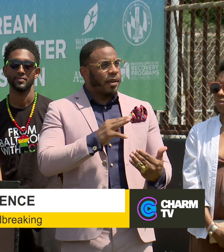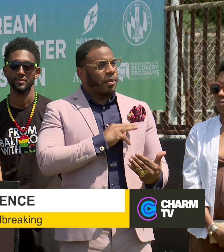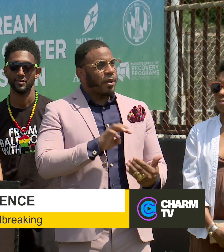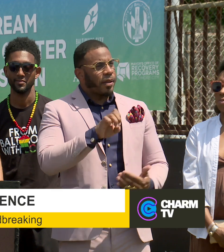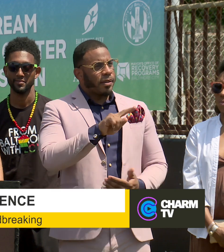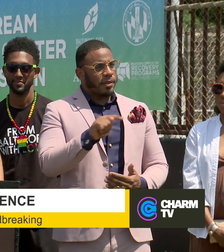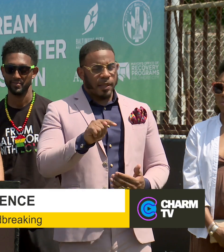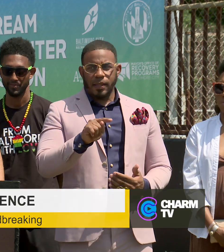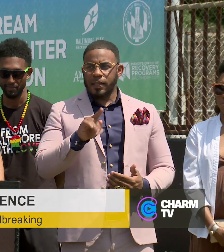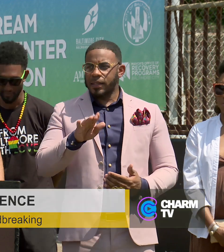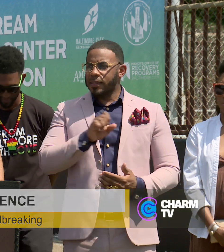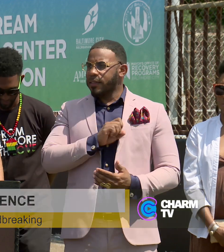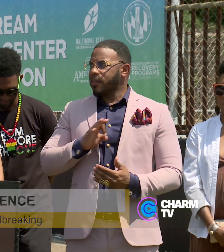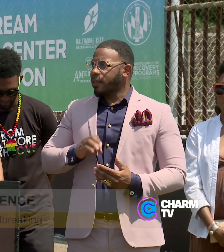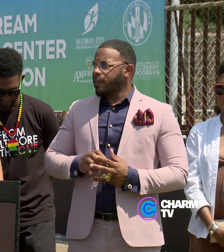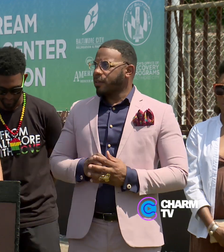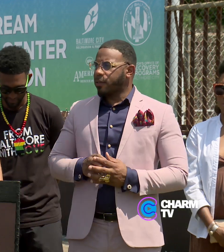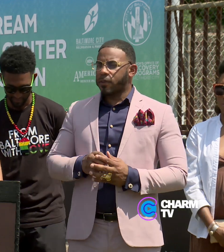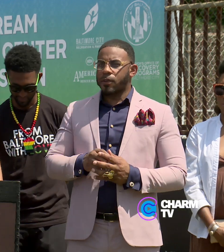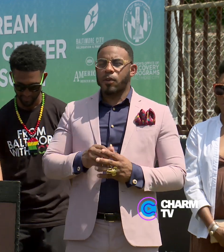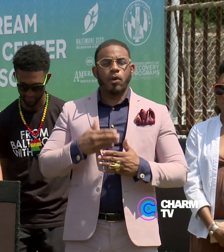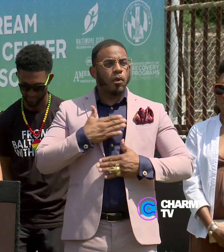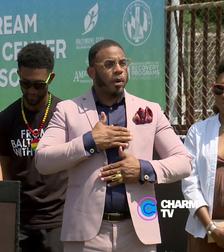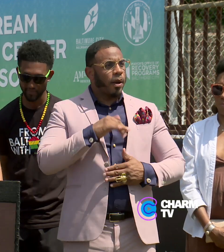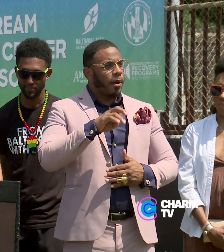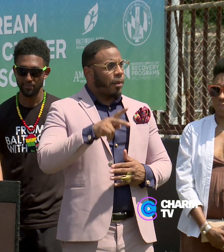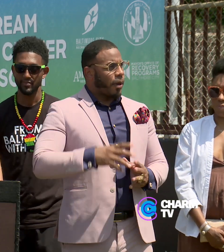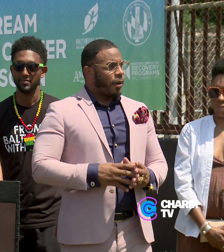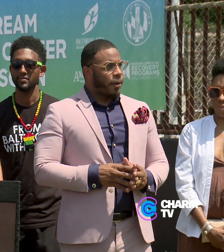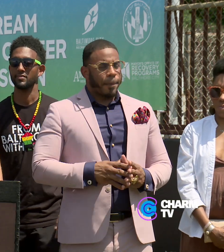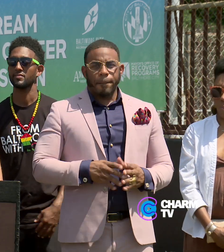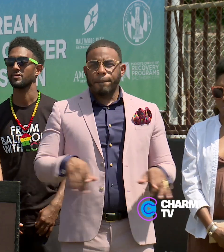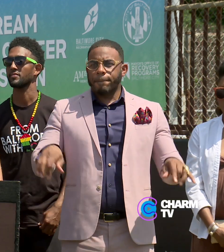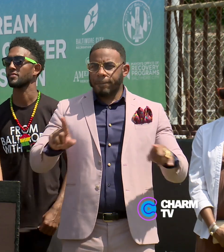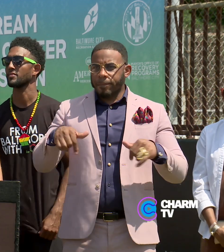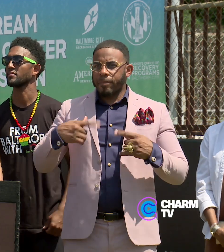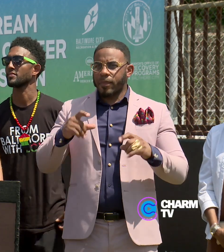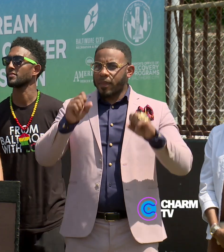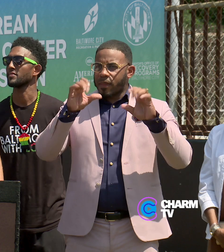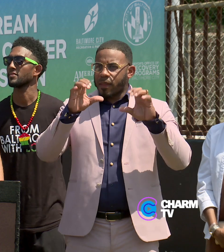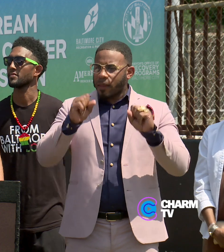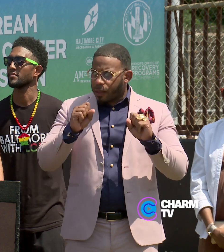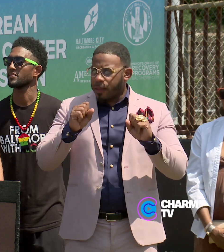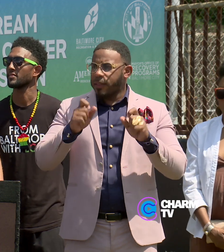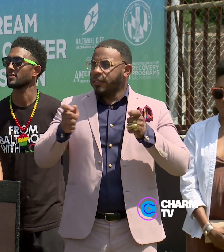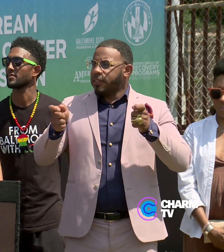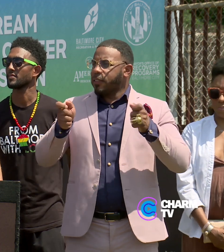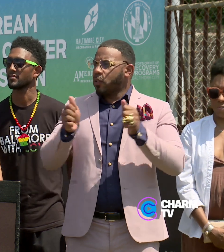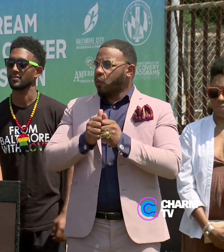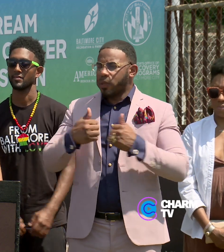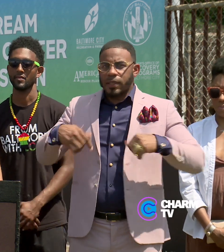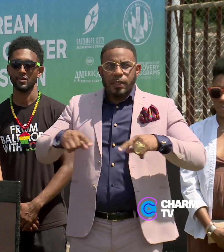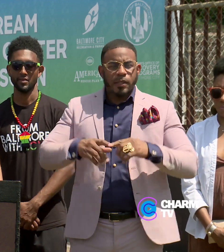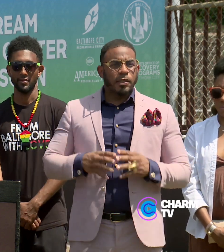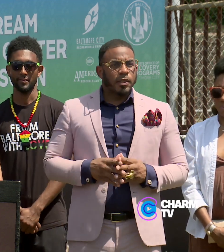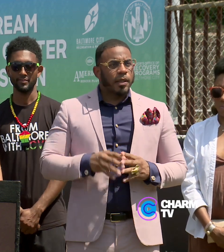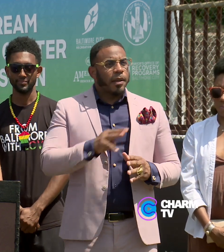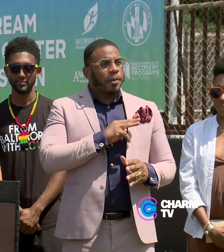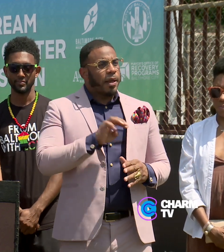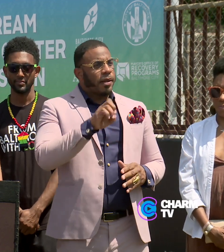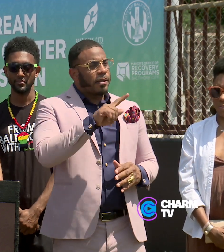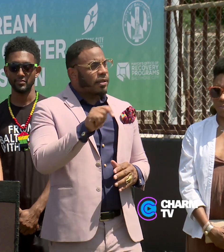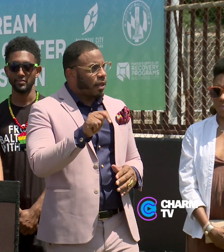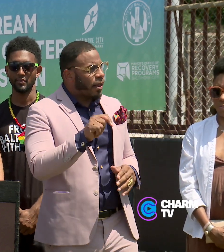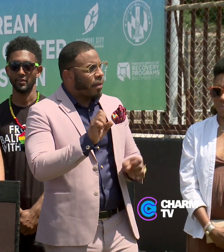Mayor Scott and his staff at Rec and Parks. They have been phenomenal in dealing with us. Mayor